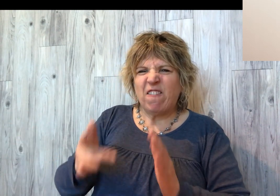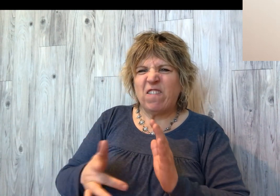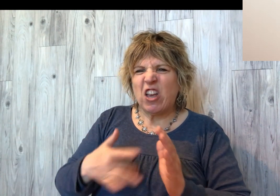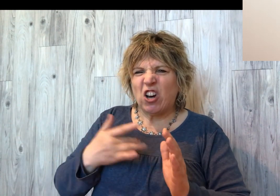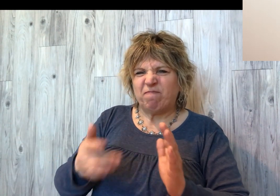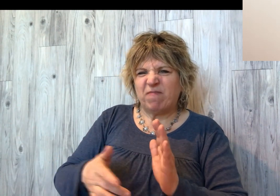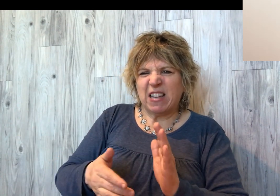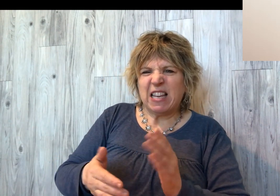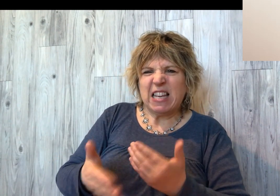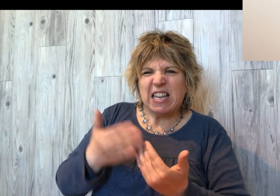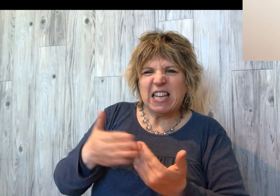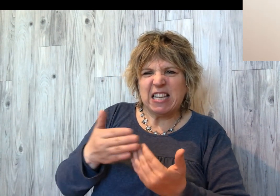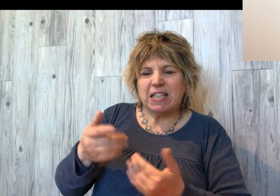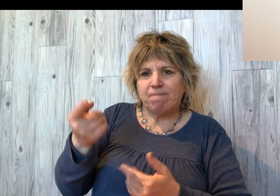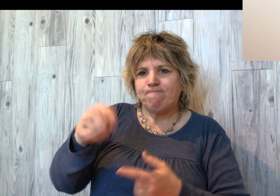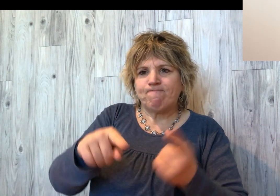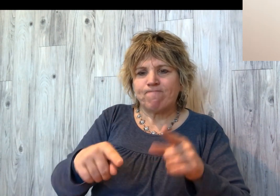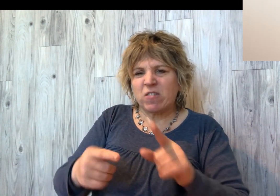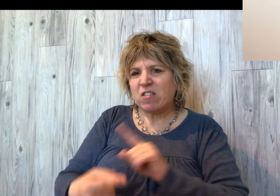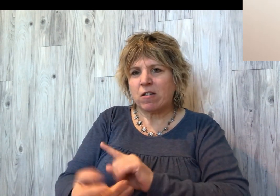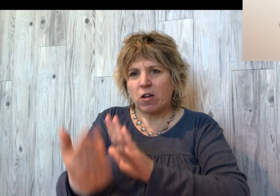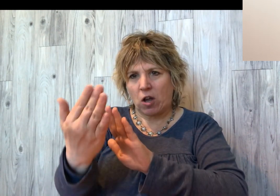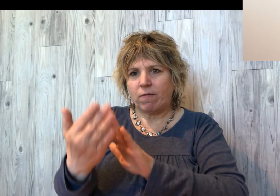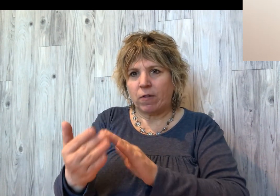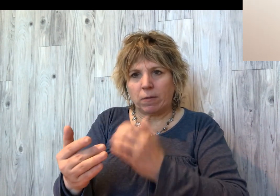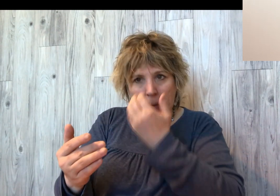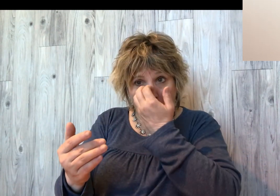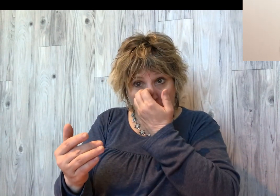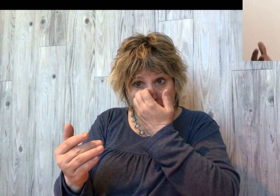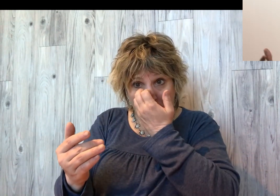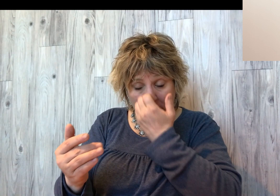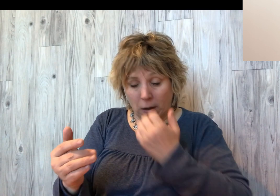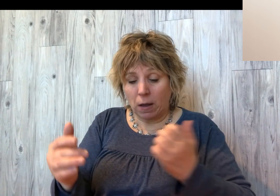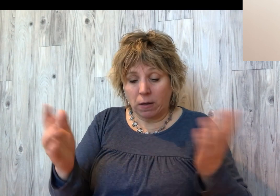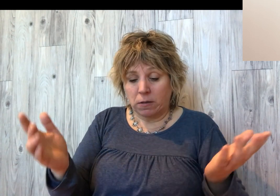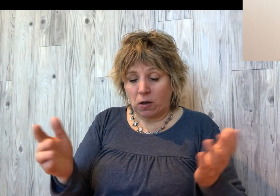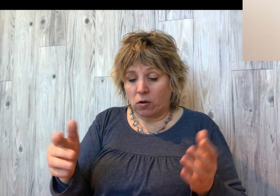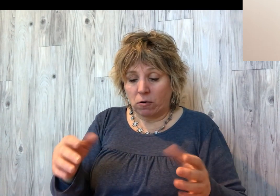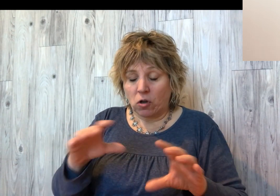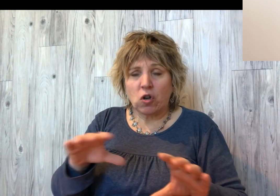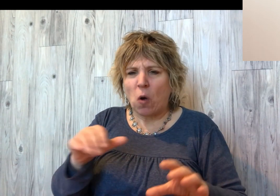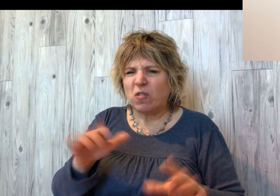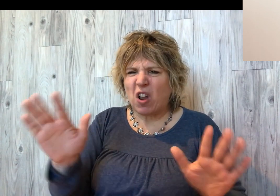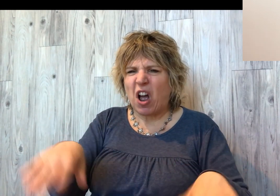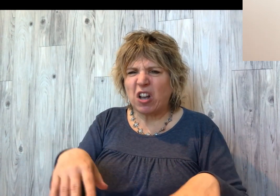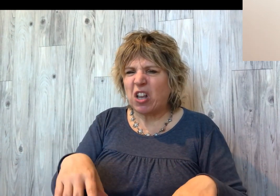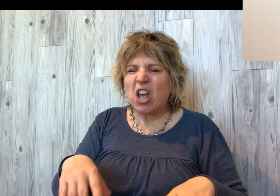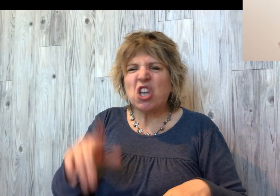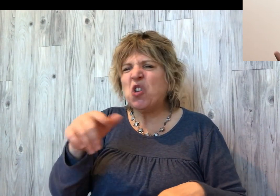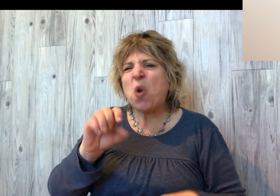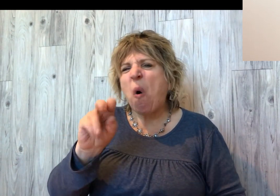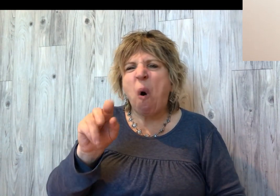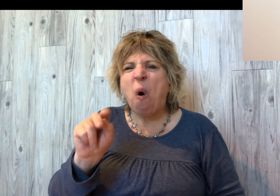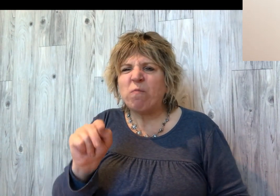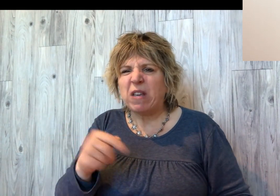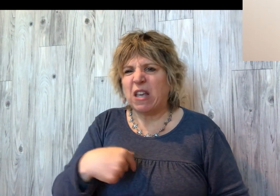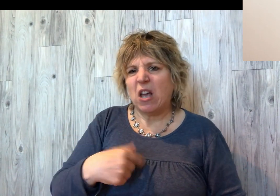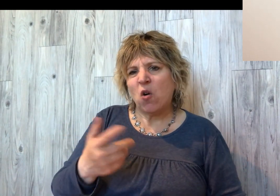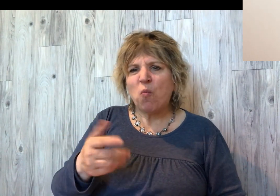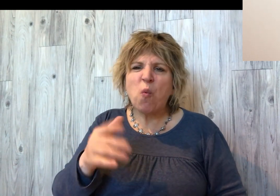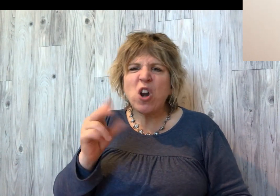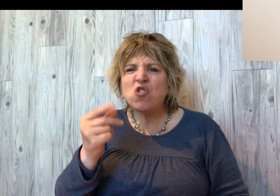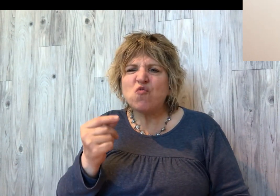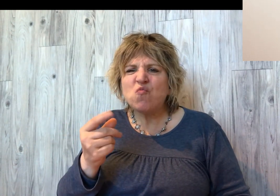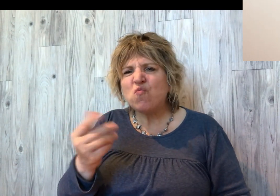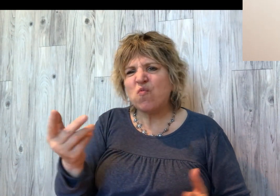easily offended. You confront them, you say, why are you, what are you doing? Don't stop. And they just go, you don't own me. Who are you